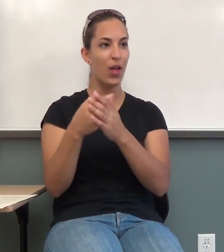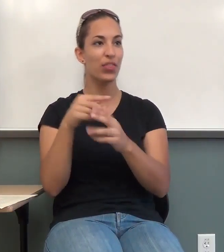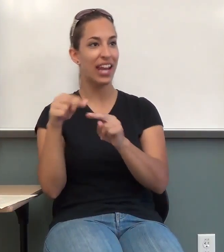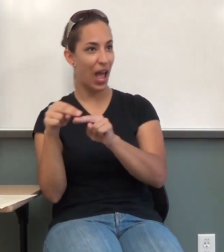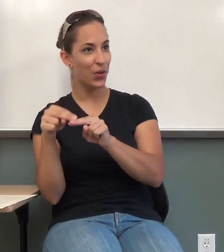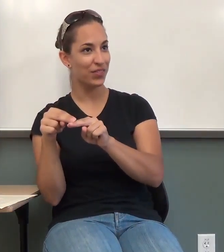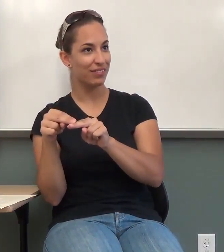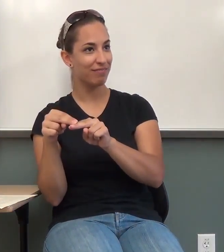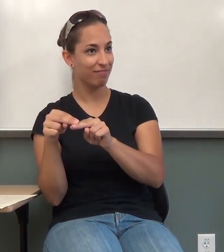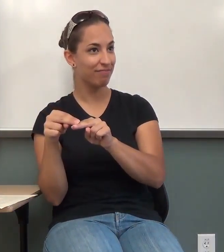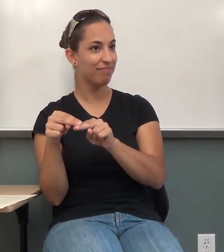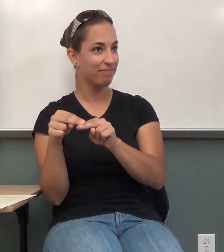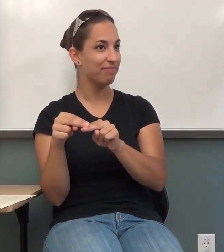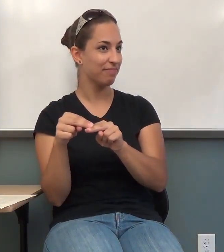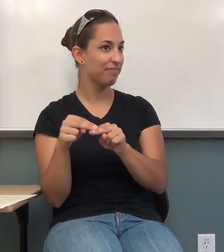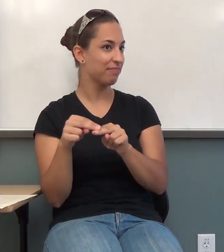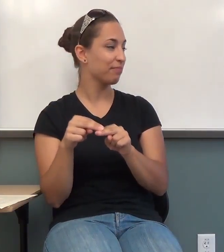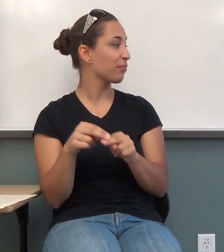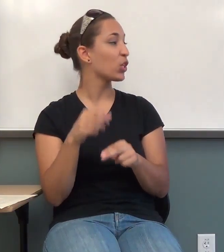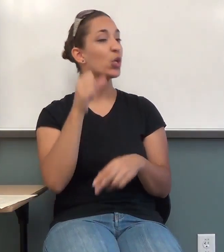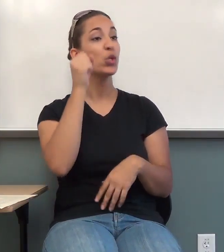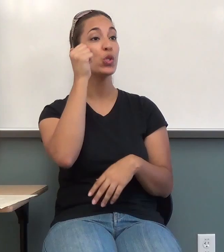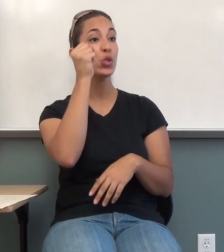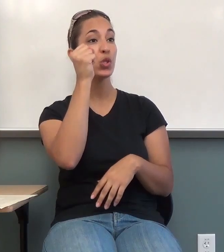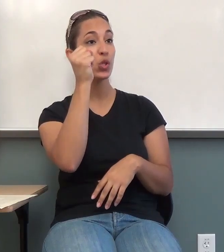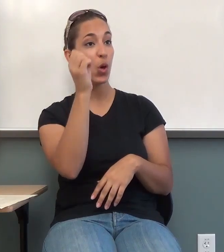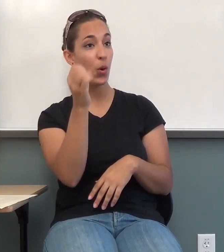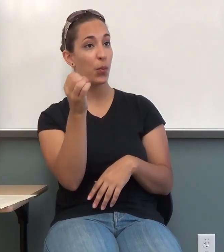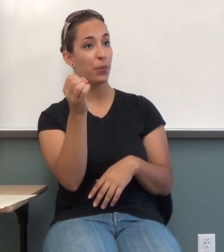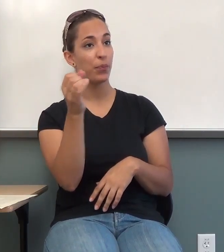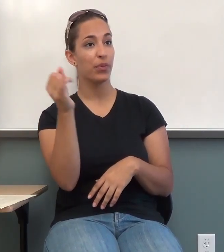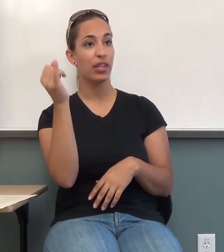interesting. So if I look at sentence number one,